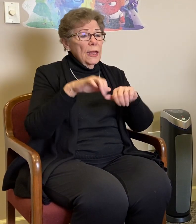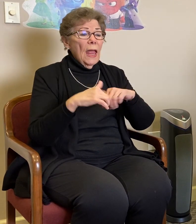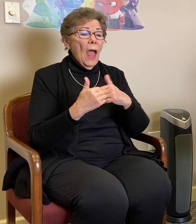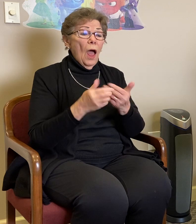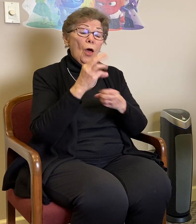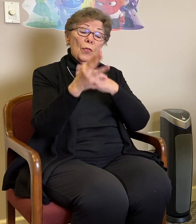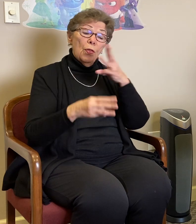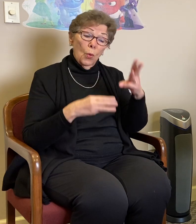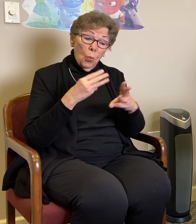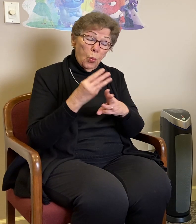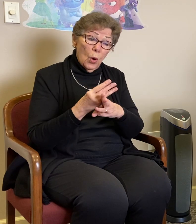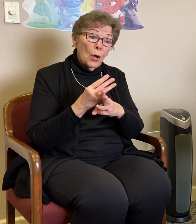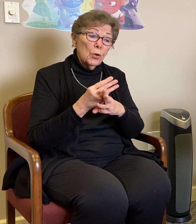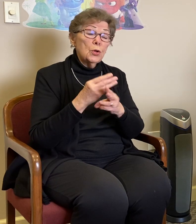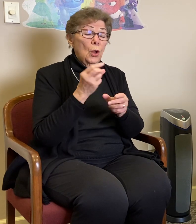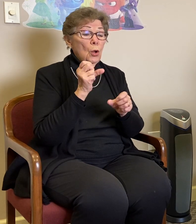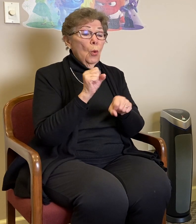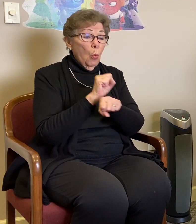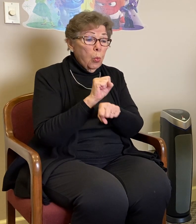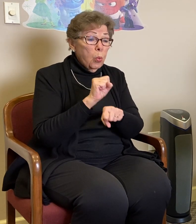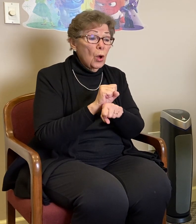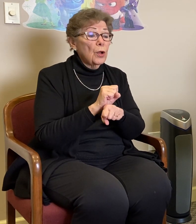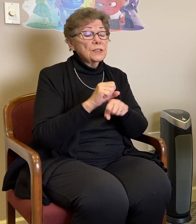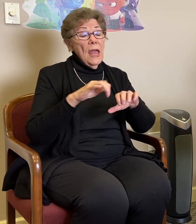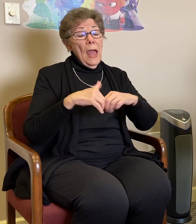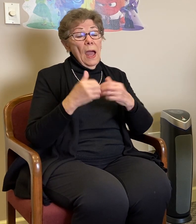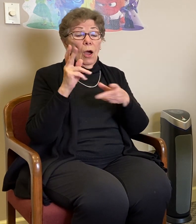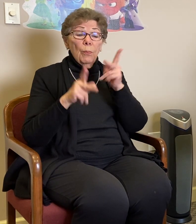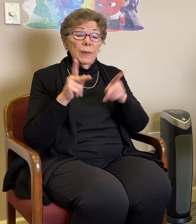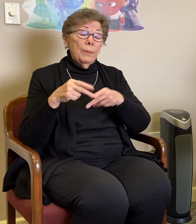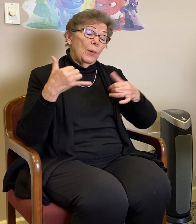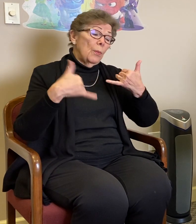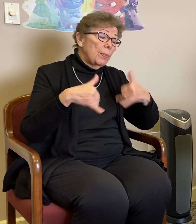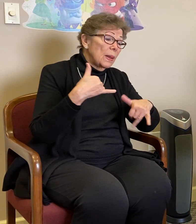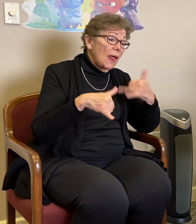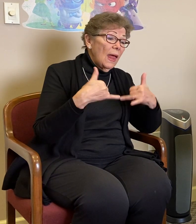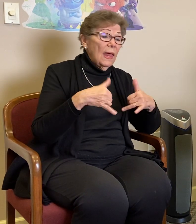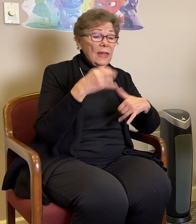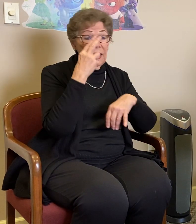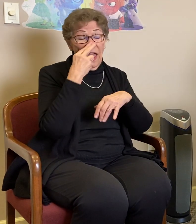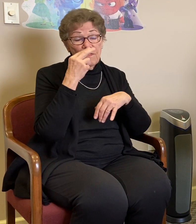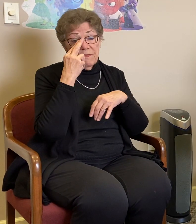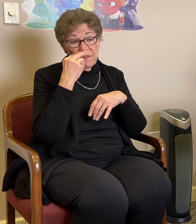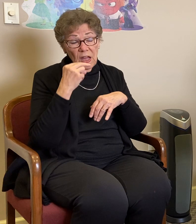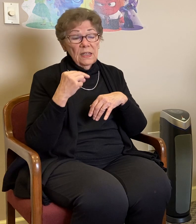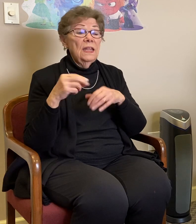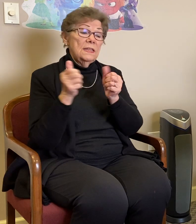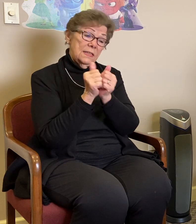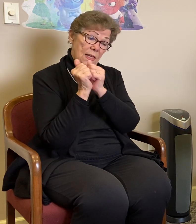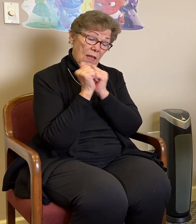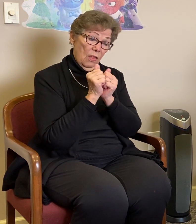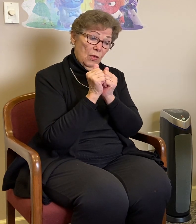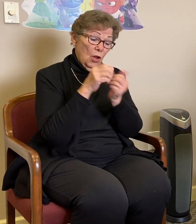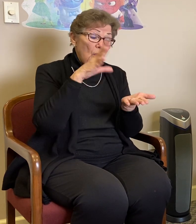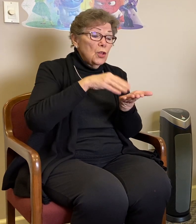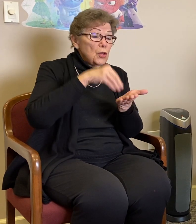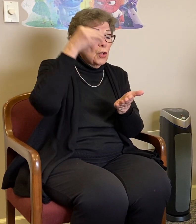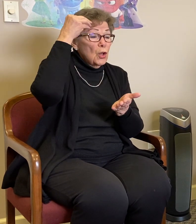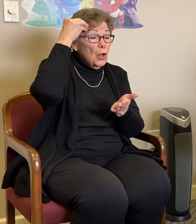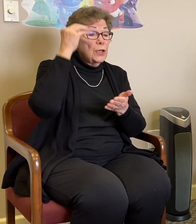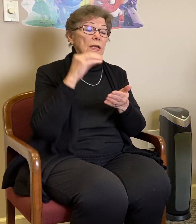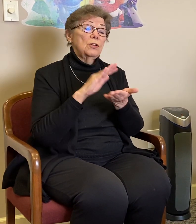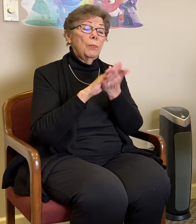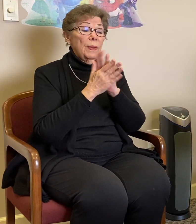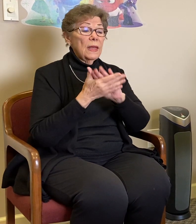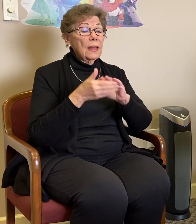world works and how people play and have fun together. You are learning to be